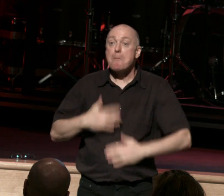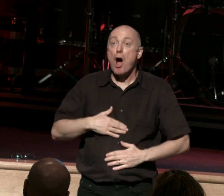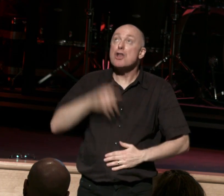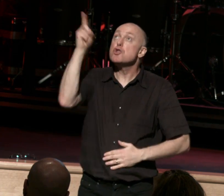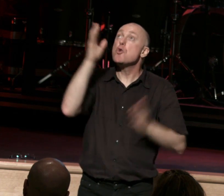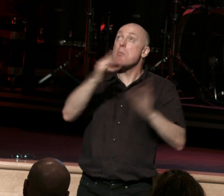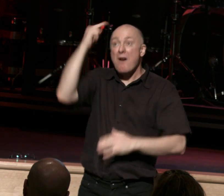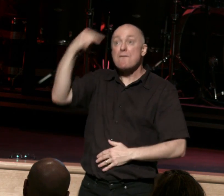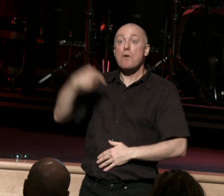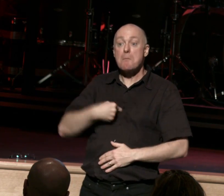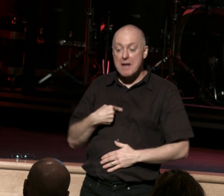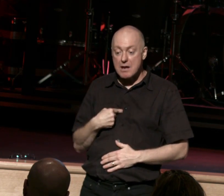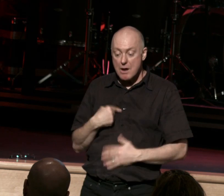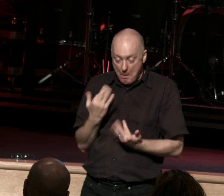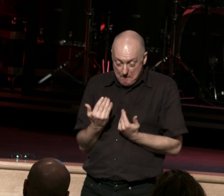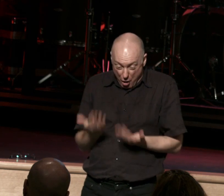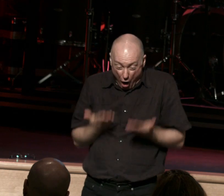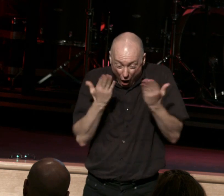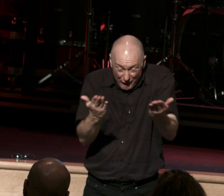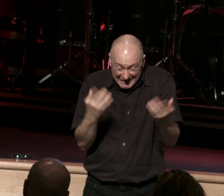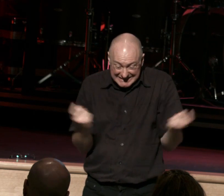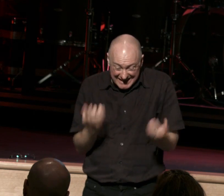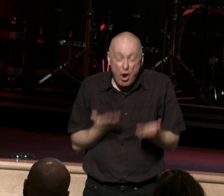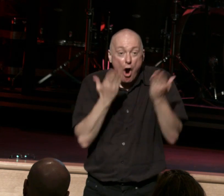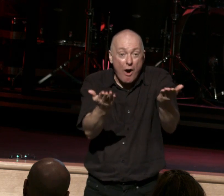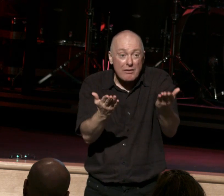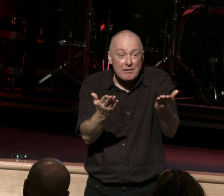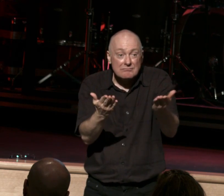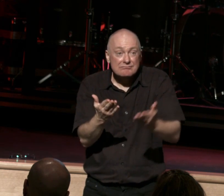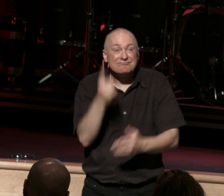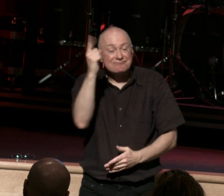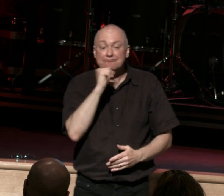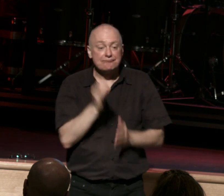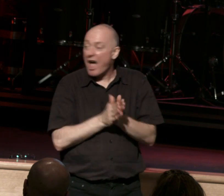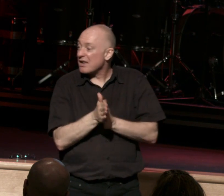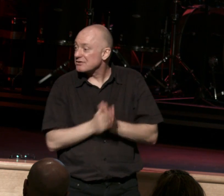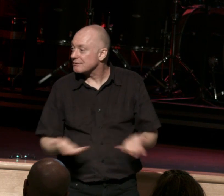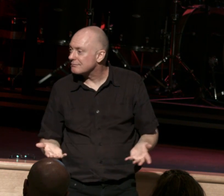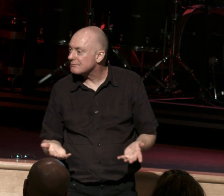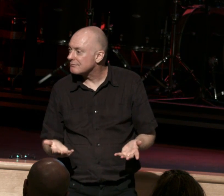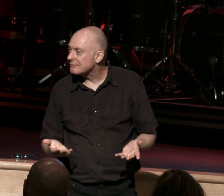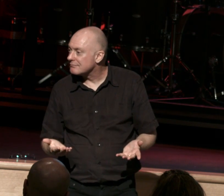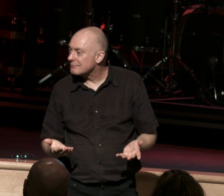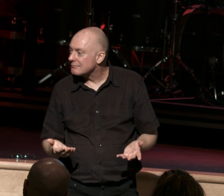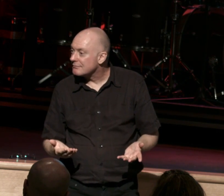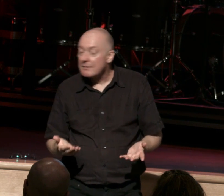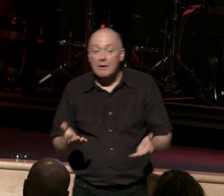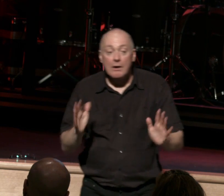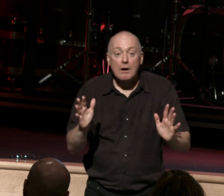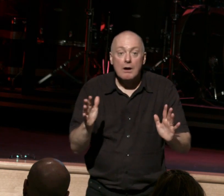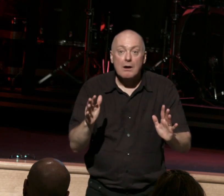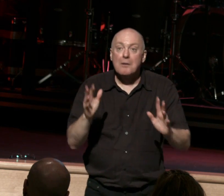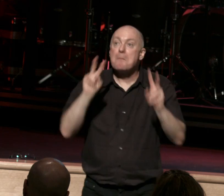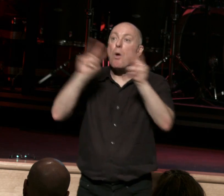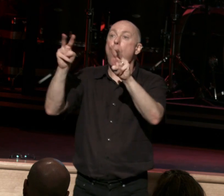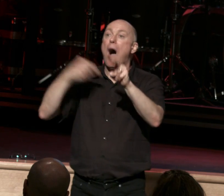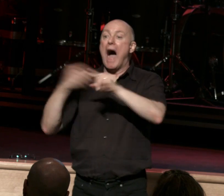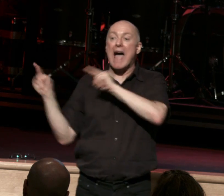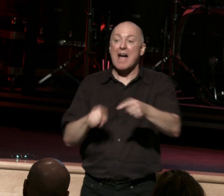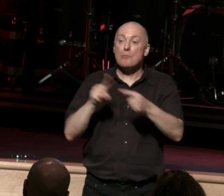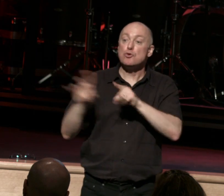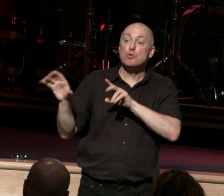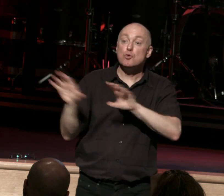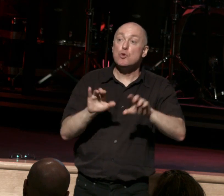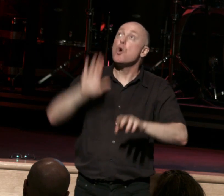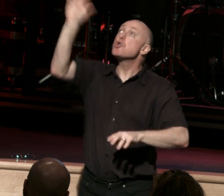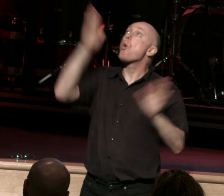body you have prepared for me. In burnt offerings and sin offerings you have taken no pleasure. This is Christ speaking. Then I said, behold, I have